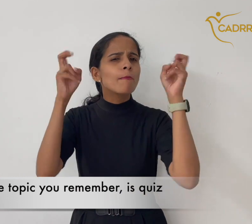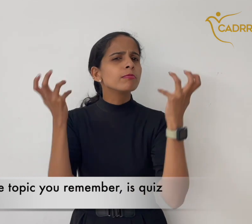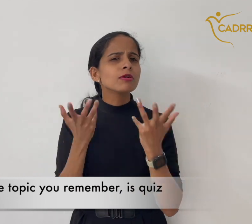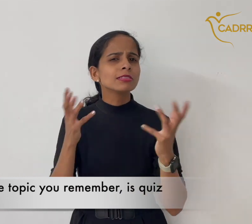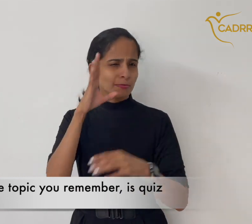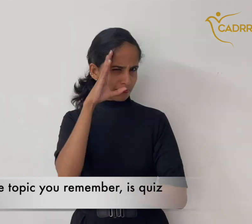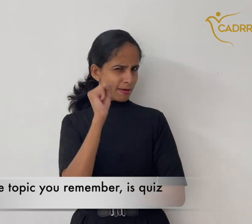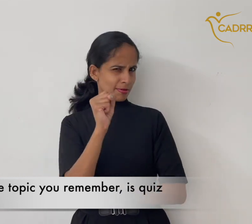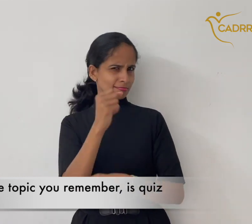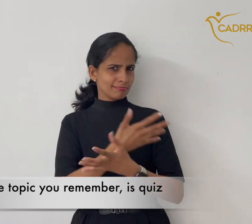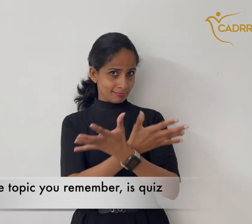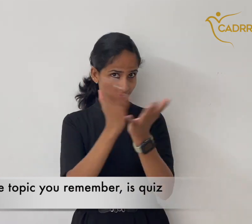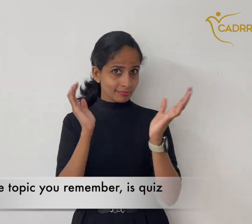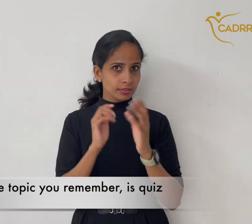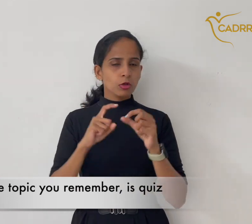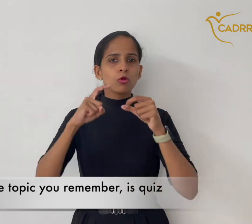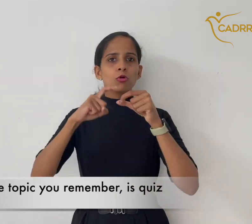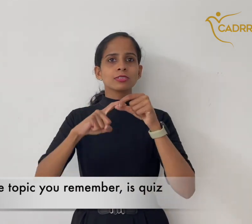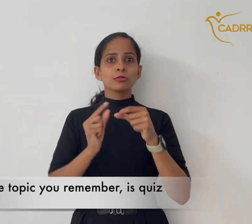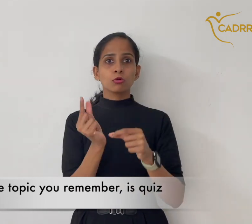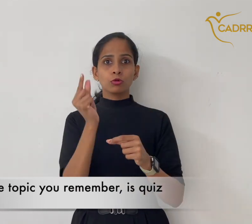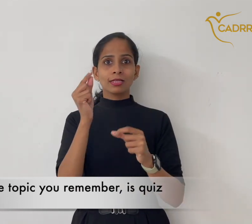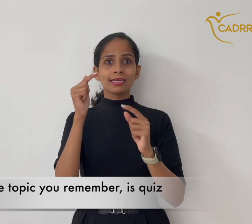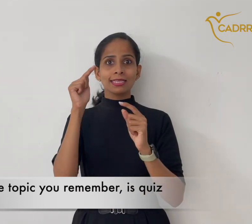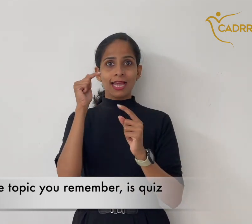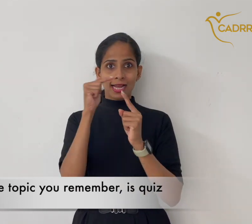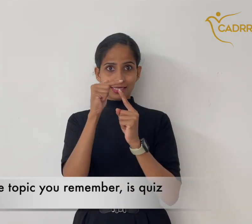75. The topic, you remember, is quiz.